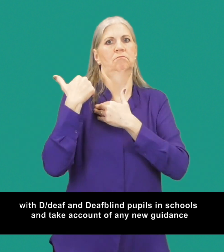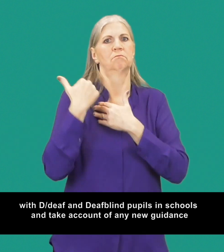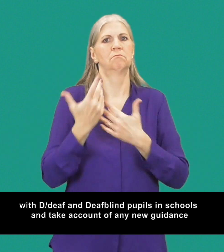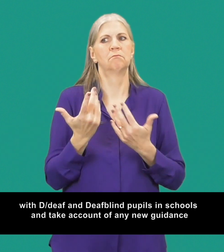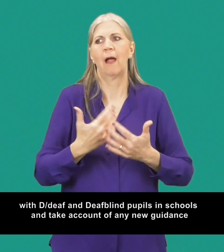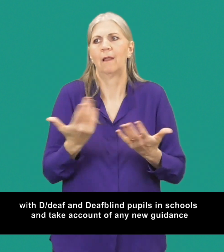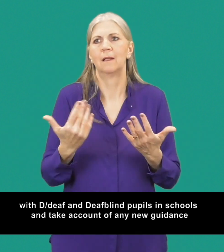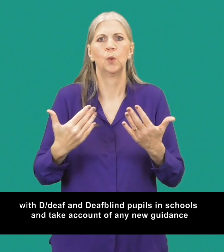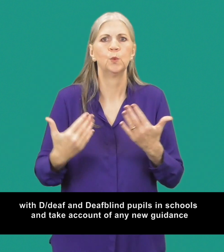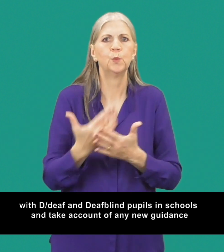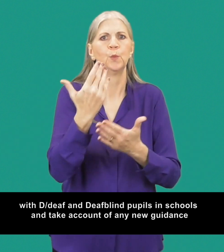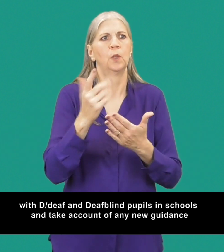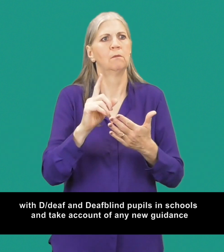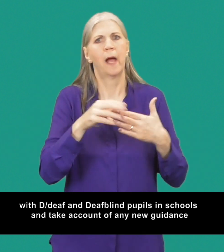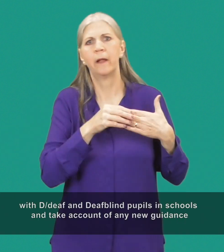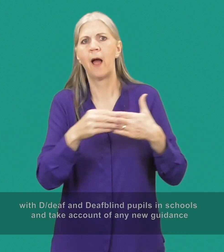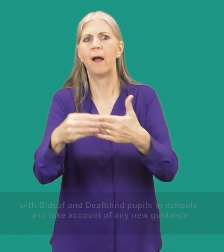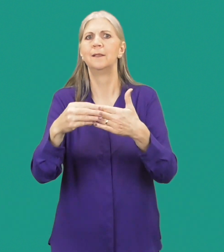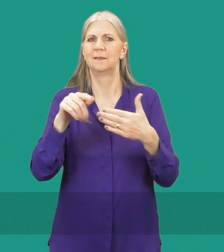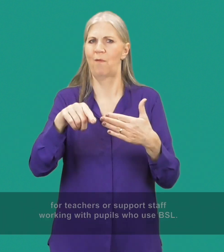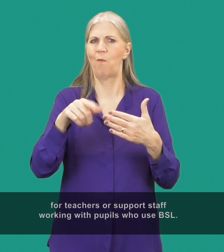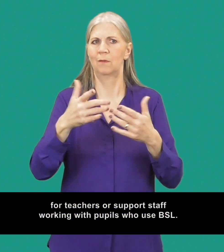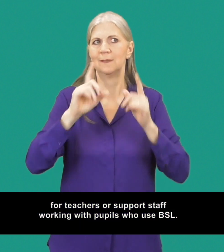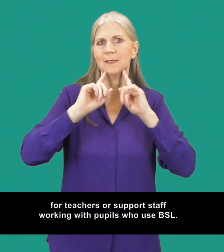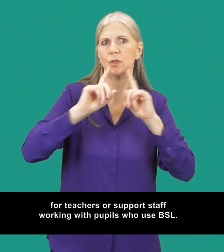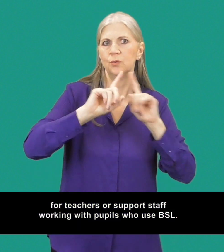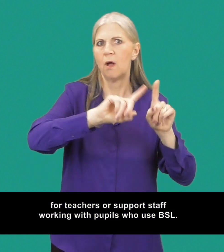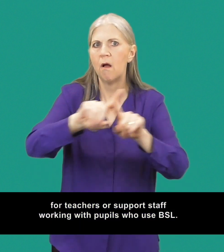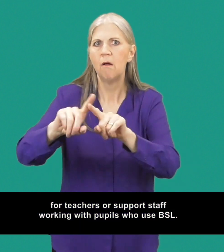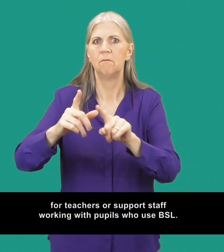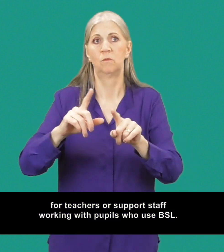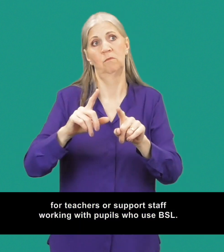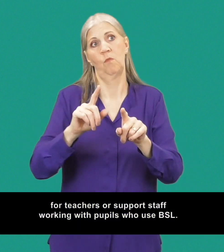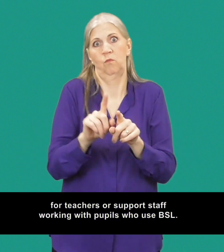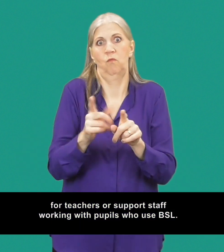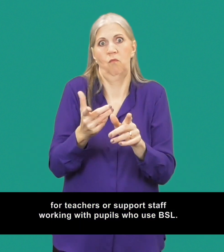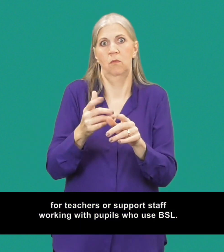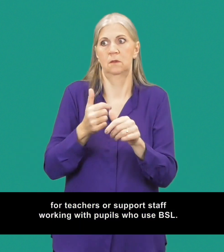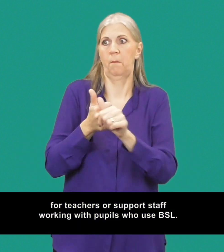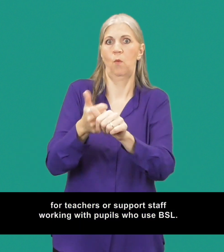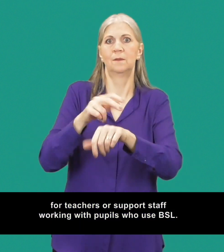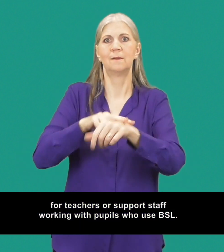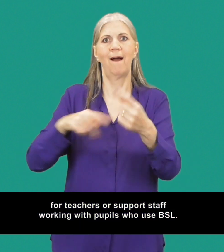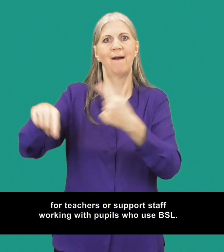for teachers or support staff working with pupils who use BSL.